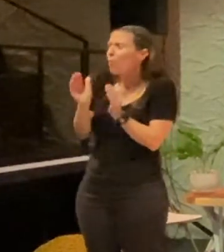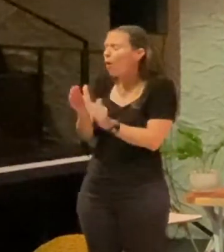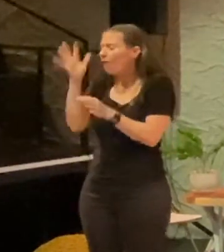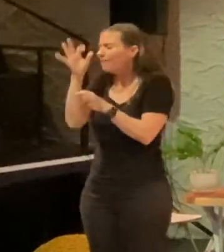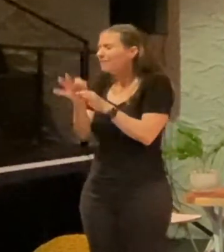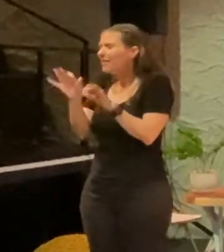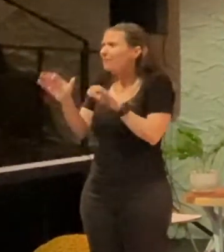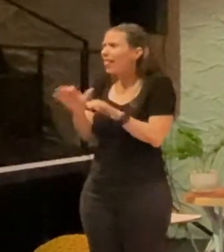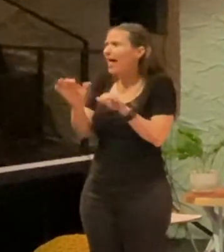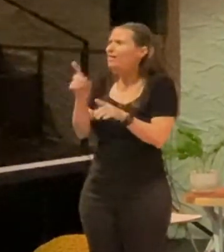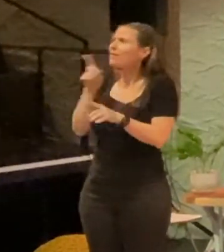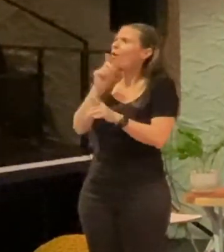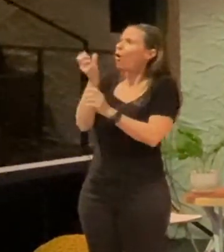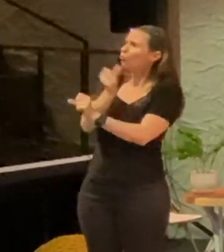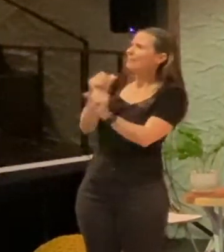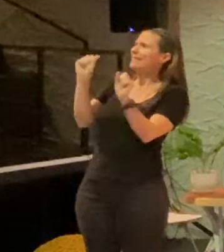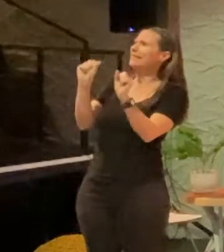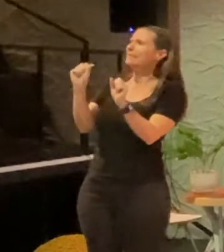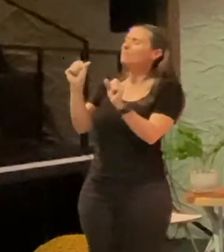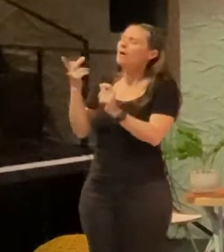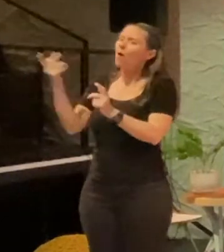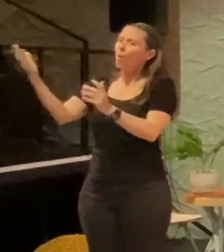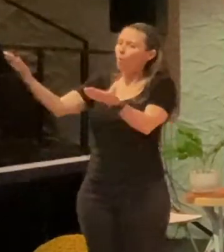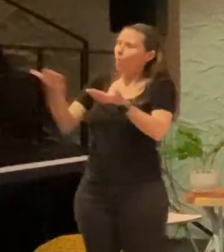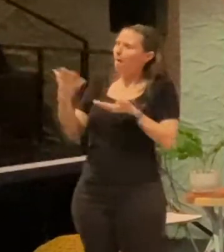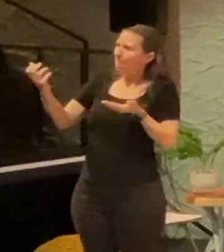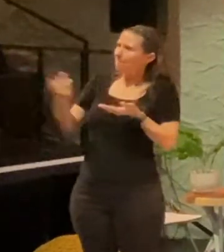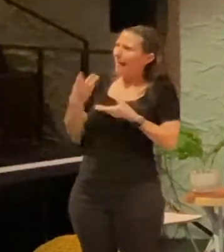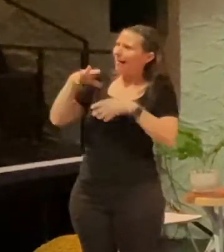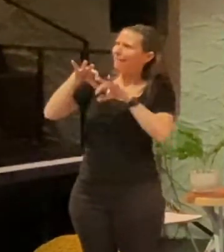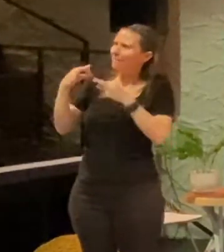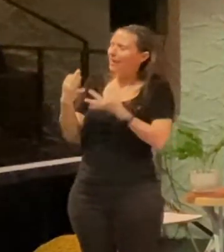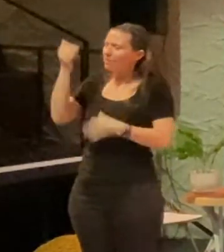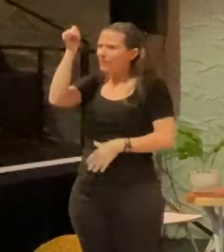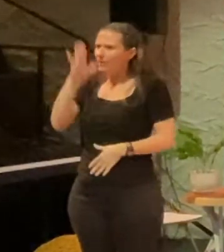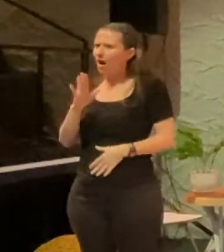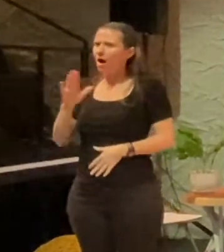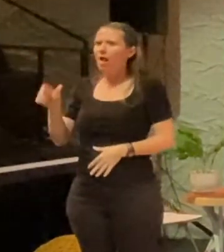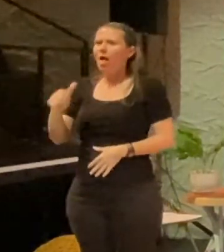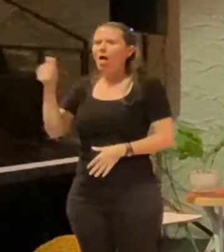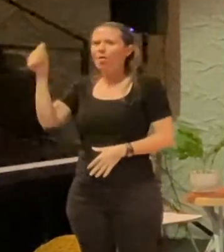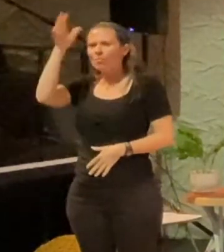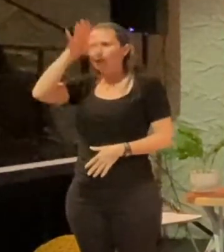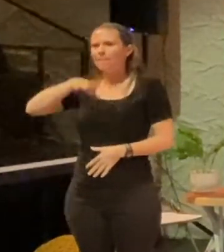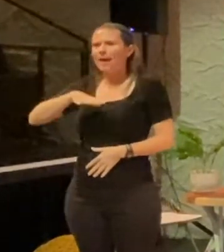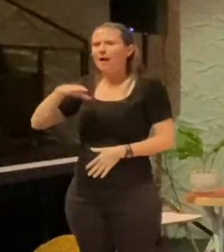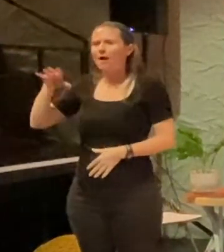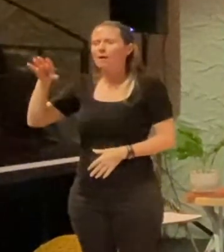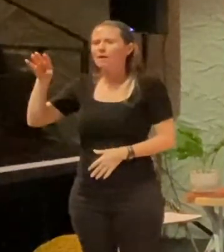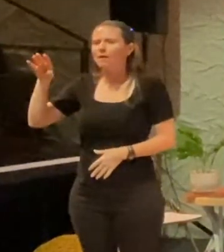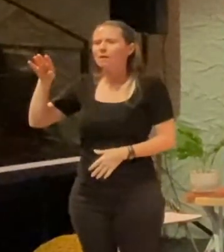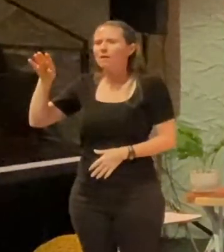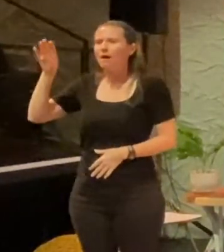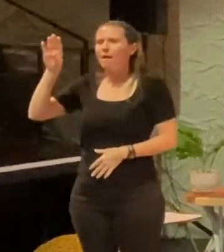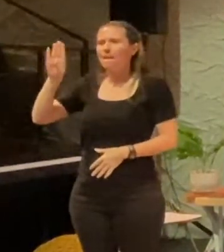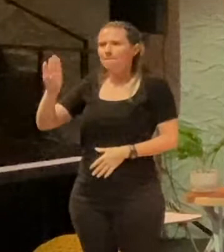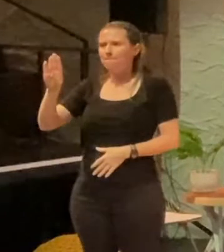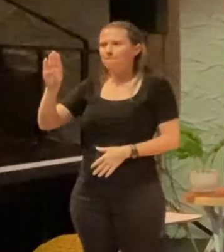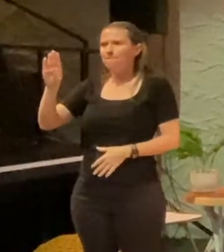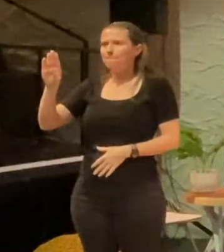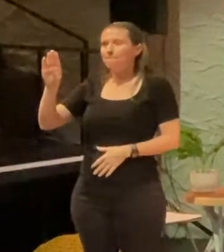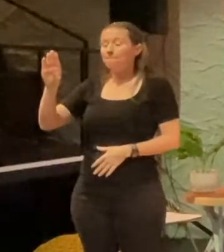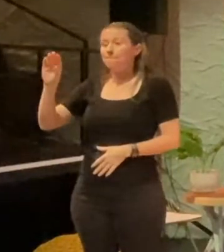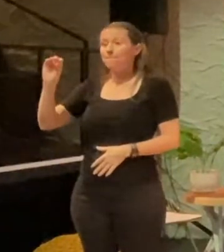they're redeemed and welcomed back into the family of God. And this righteous man named Boaz, whose name actually